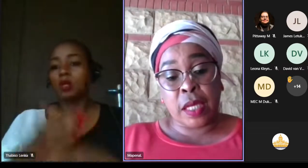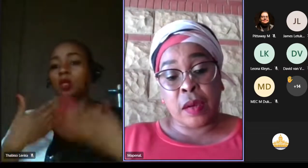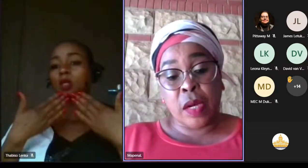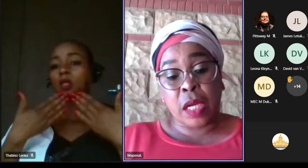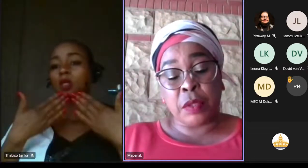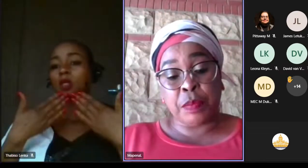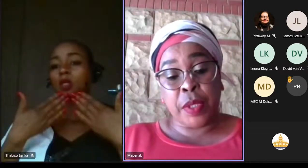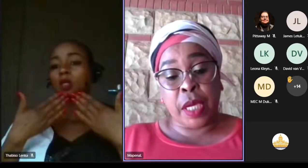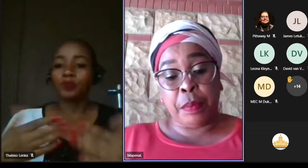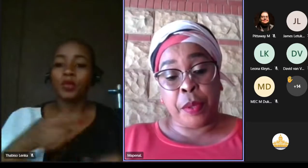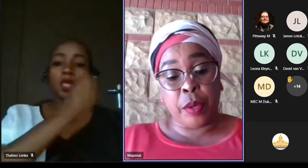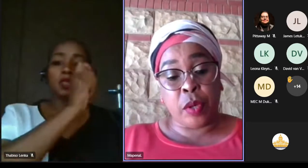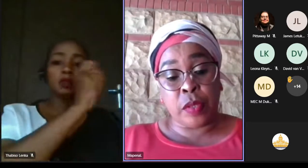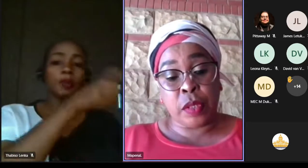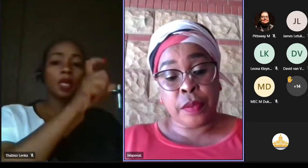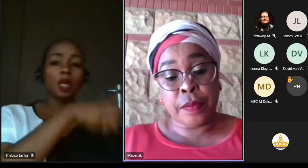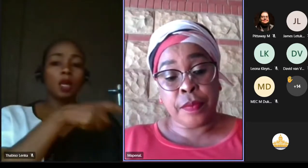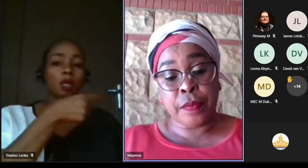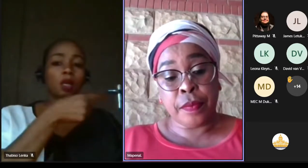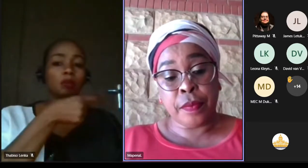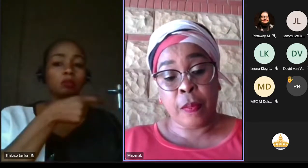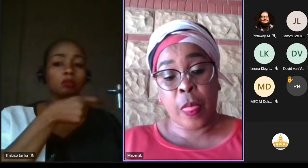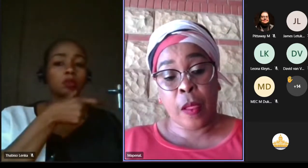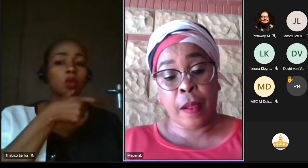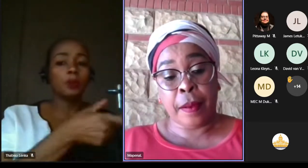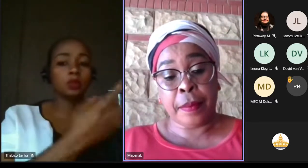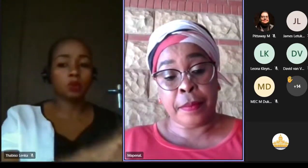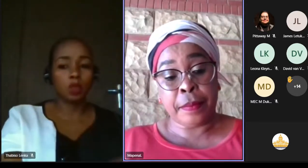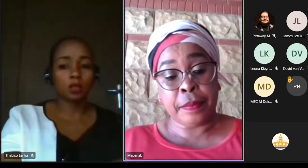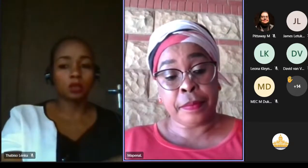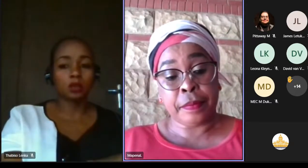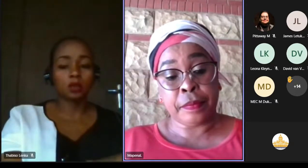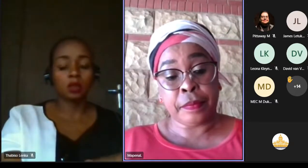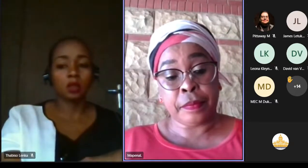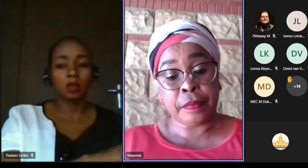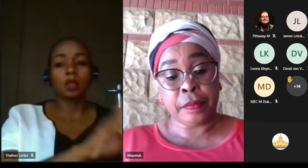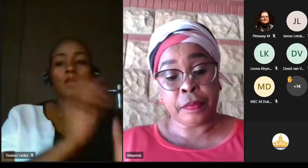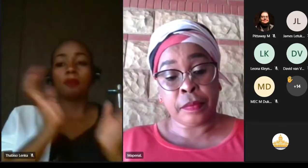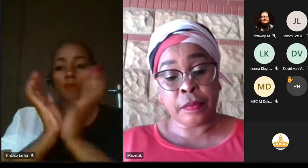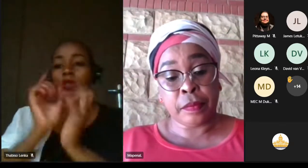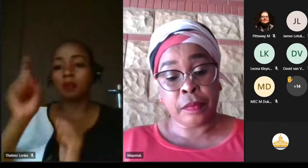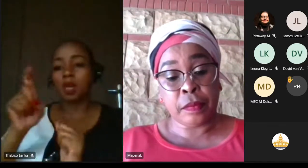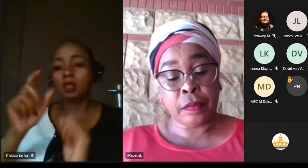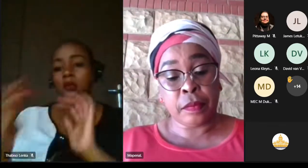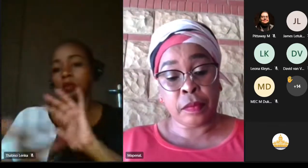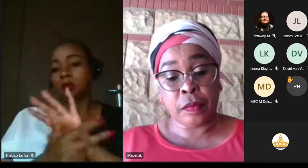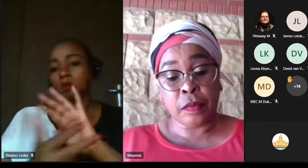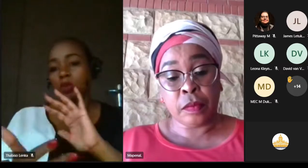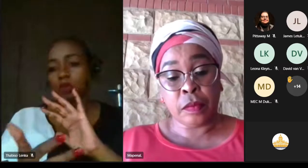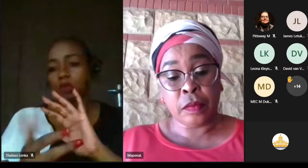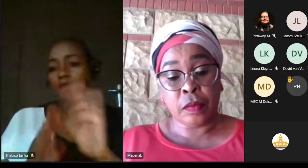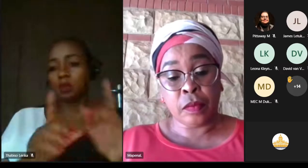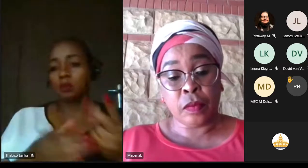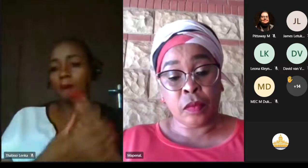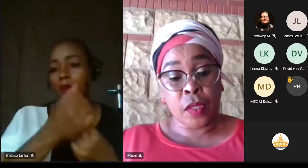What does the Honorable Speaker propose? That the House votes in favor of both